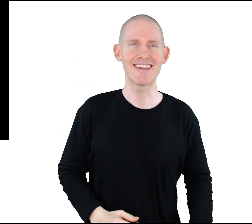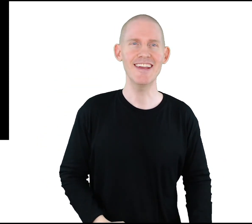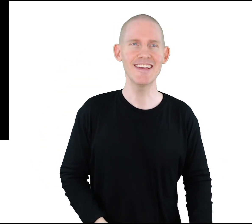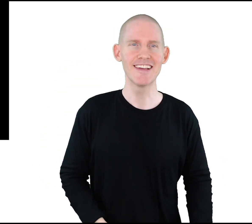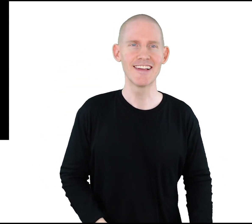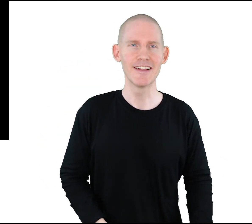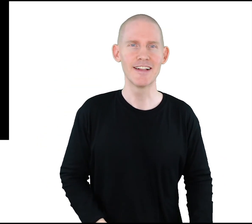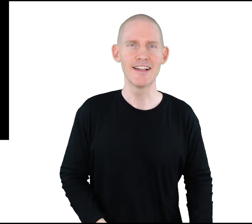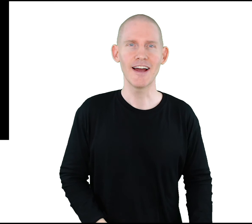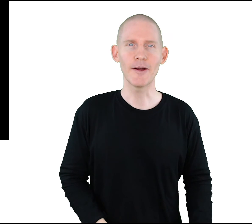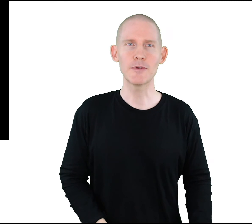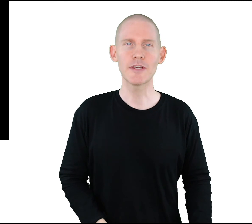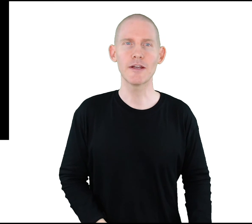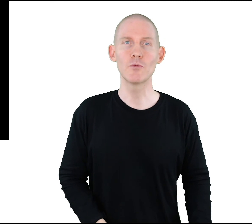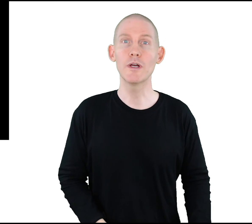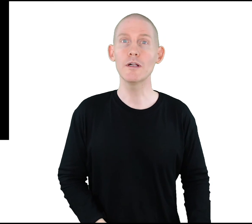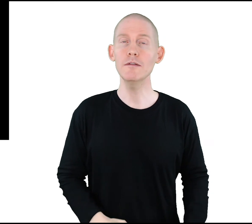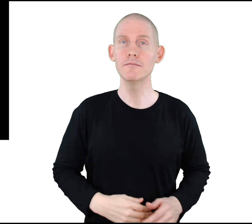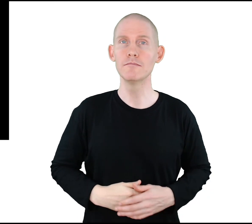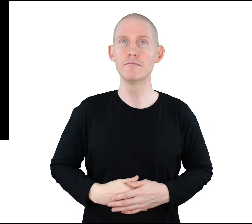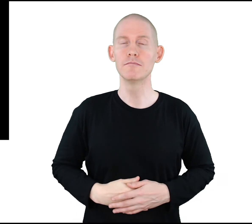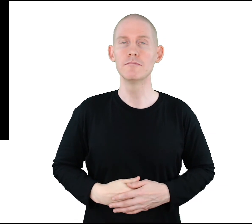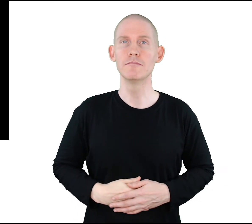Okay. How do we sign will?